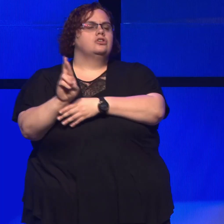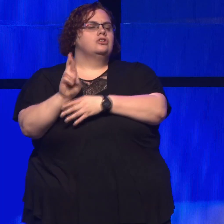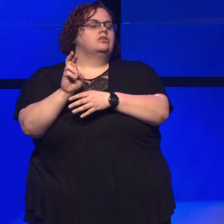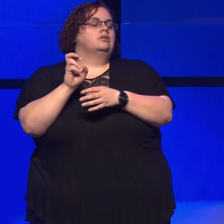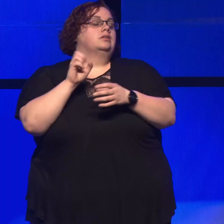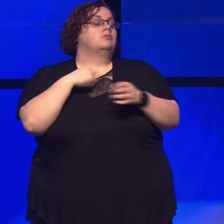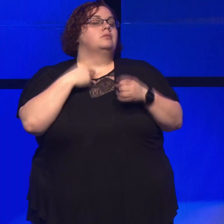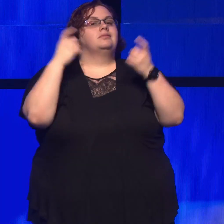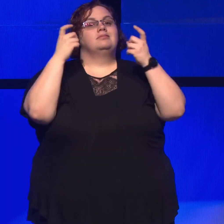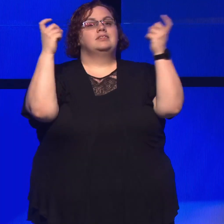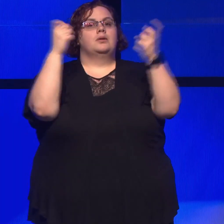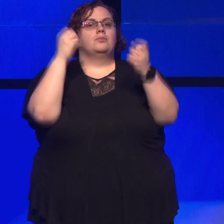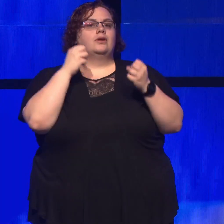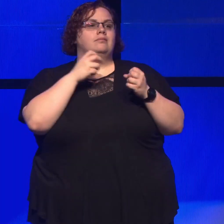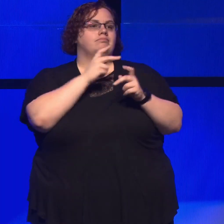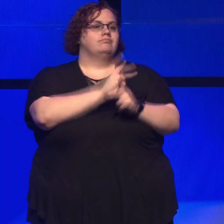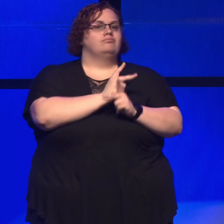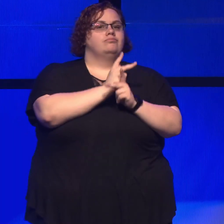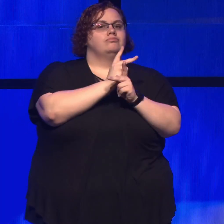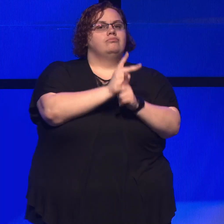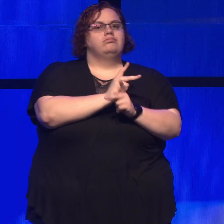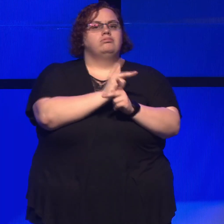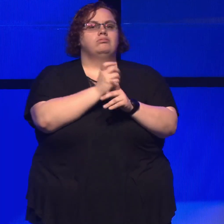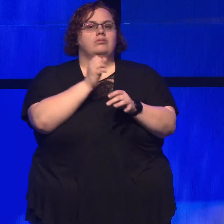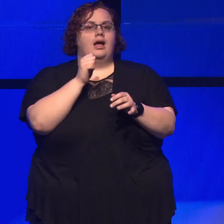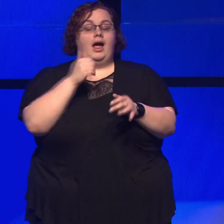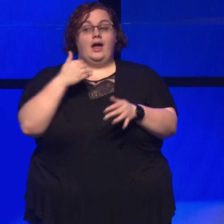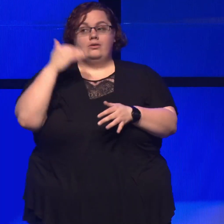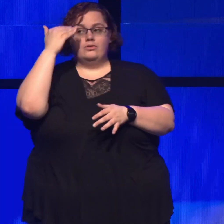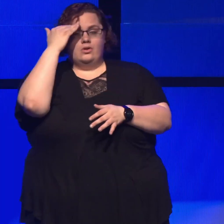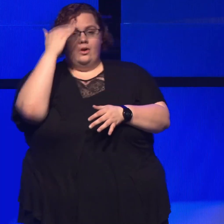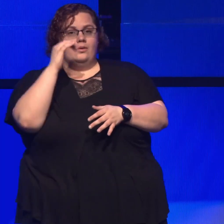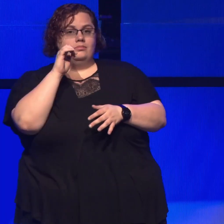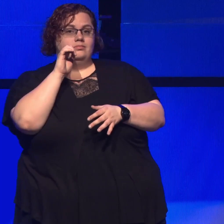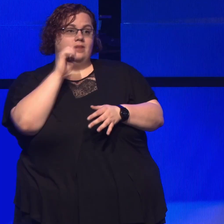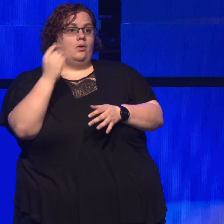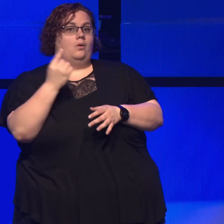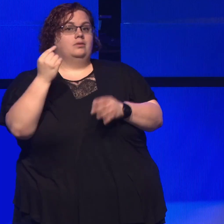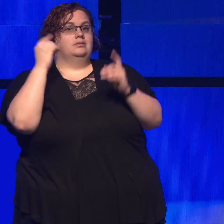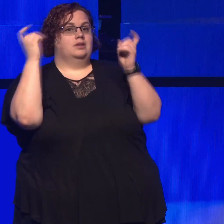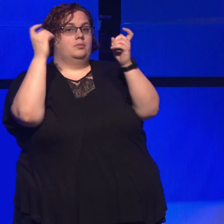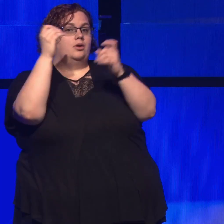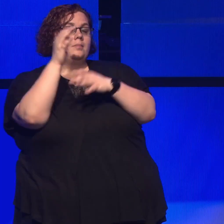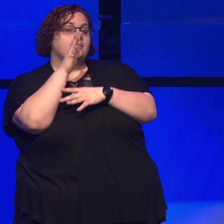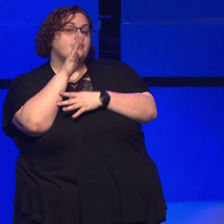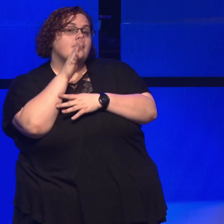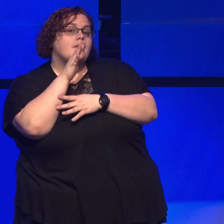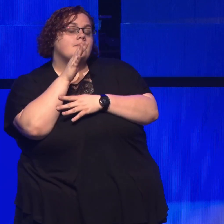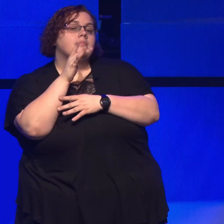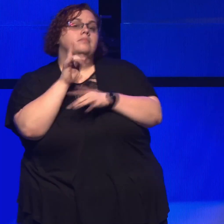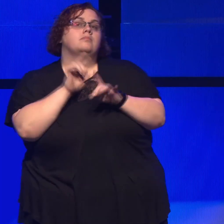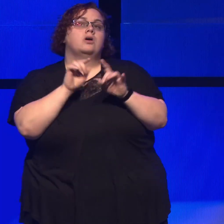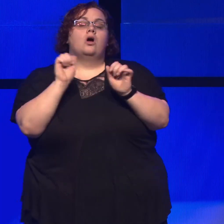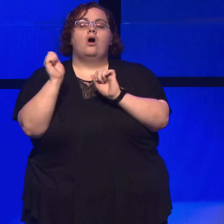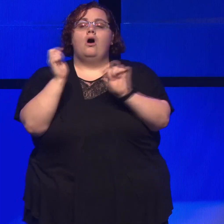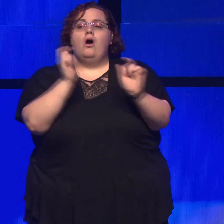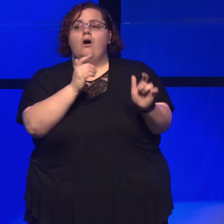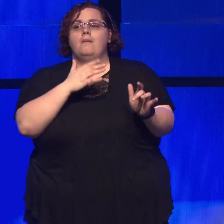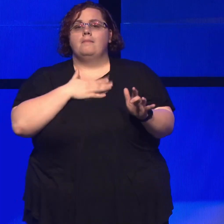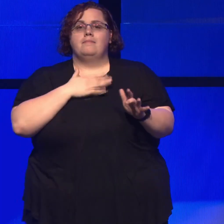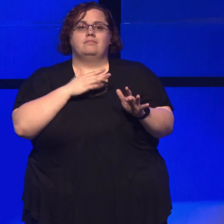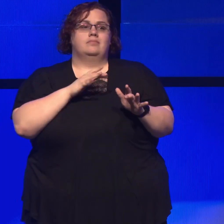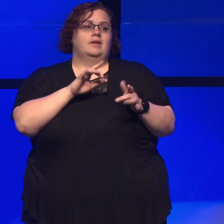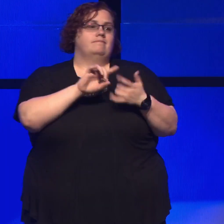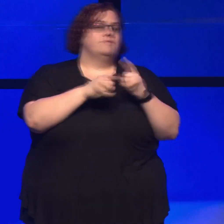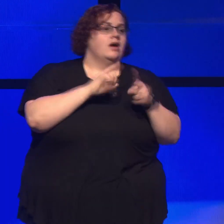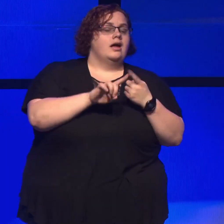its forms. I know for me, Mother's Day is not just about celebrating my mother, but all those in my life, my friends,